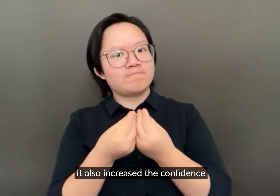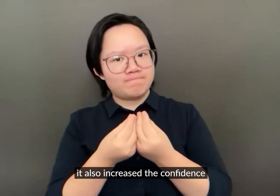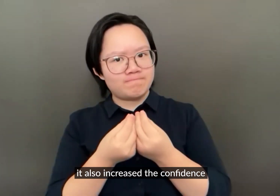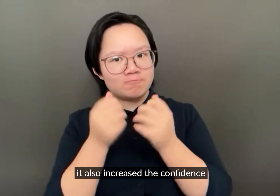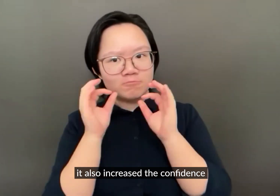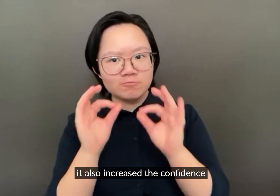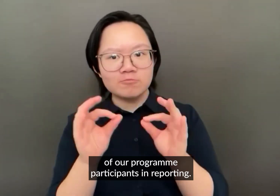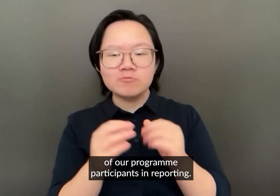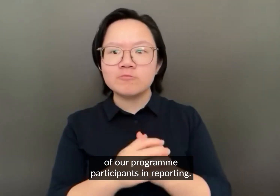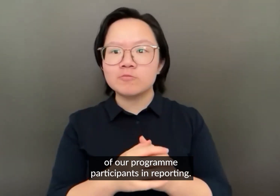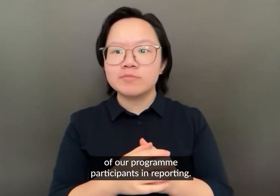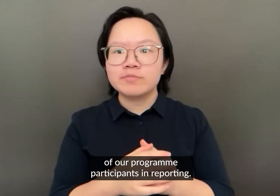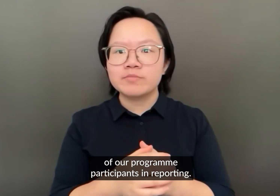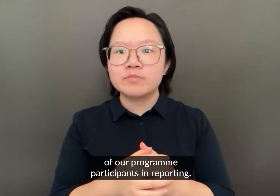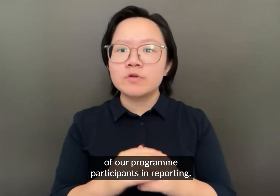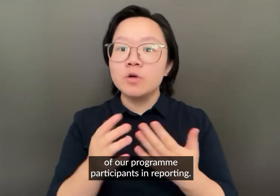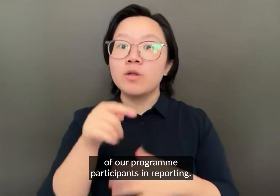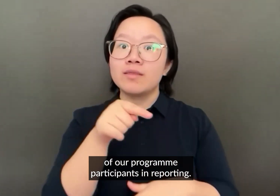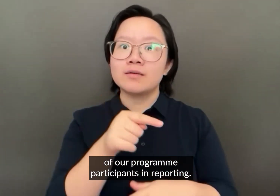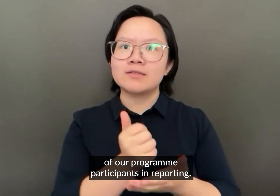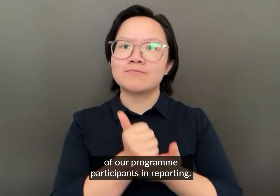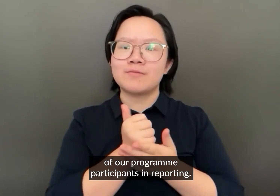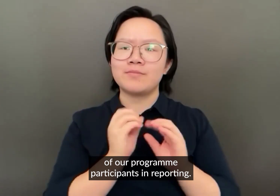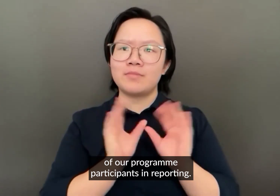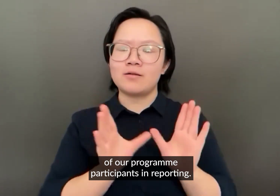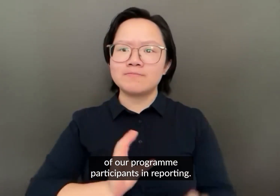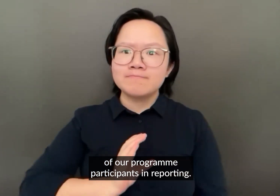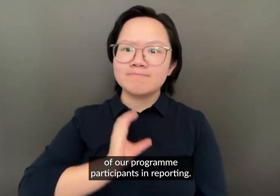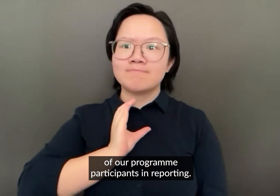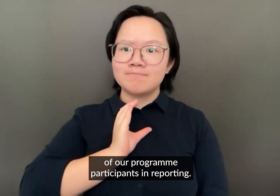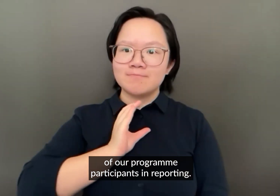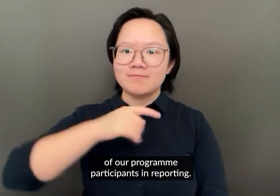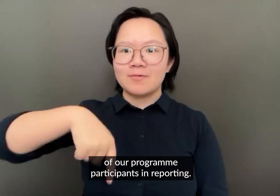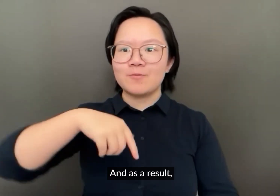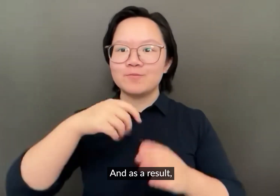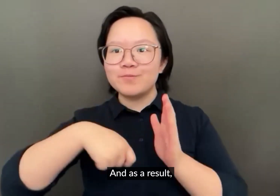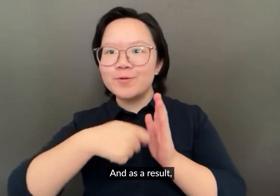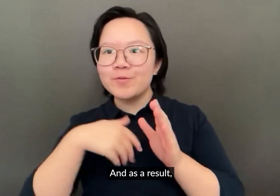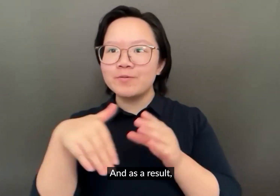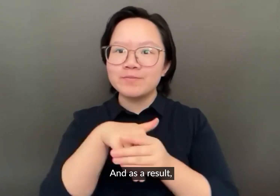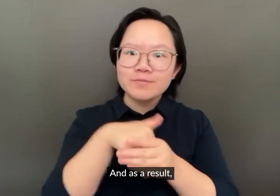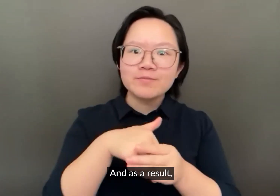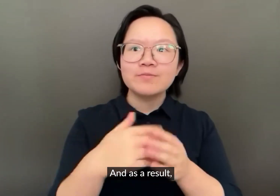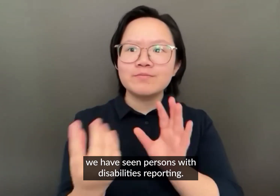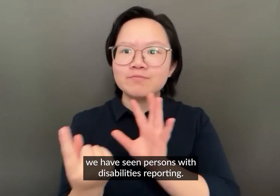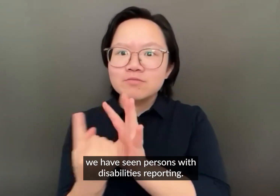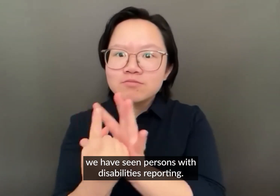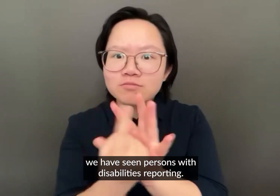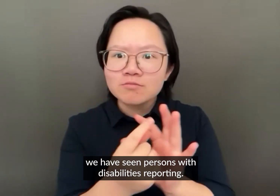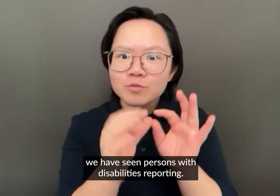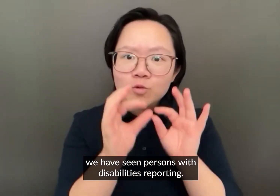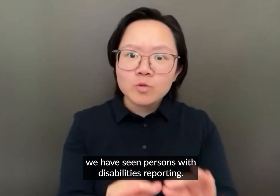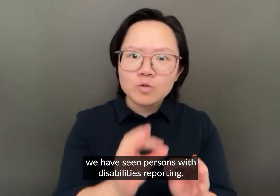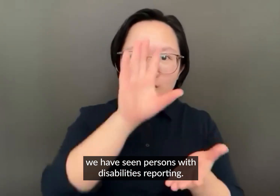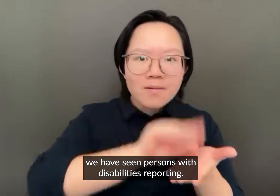the confidence of our program participants in reporting. And as a result, we have